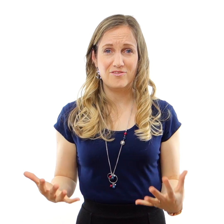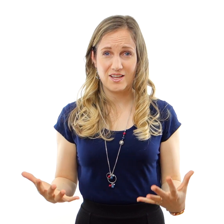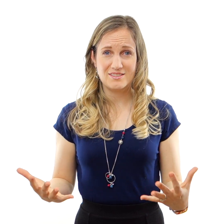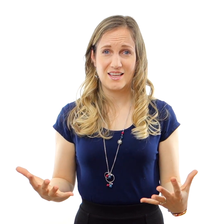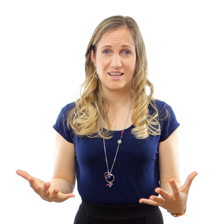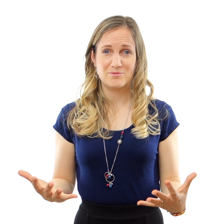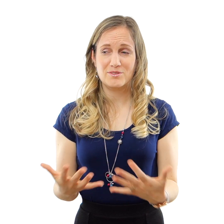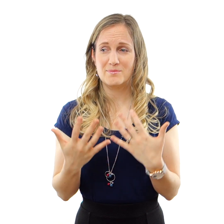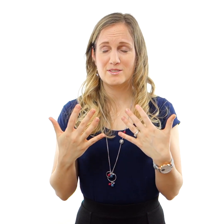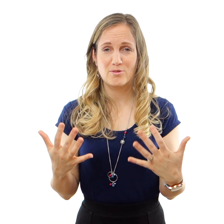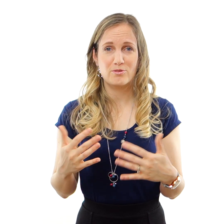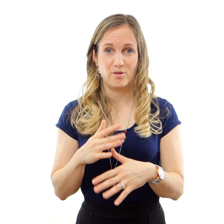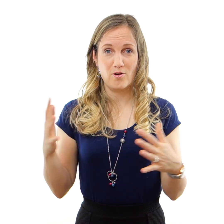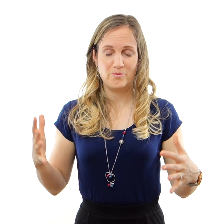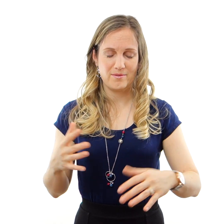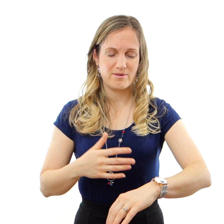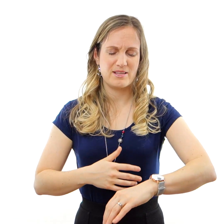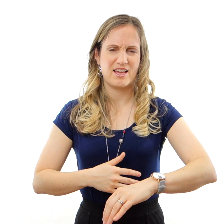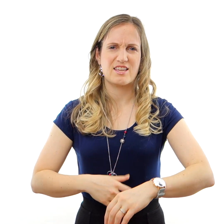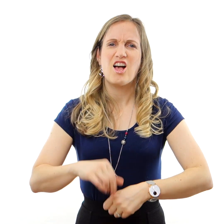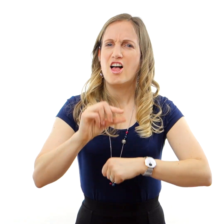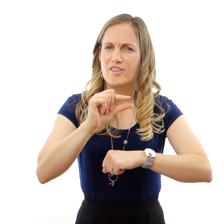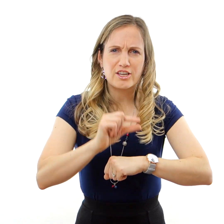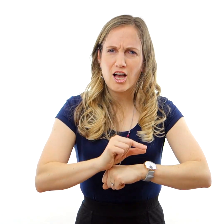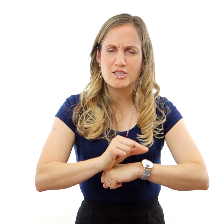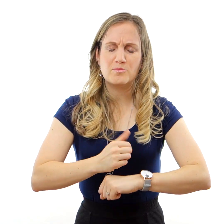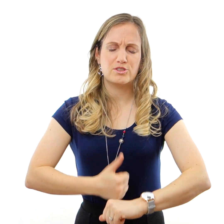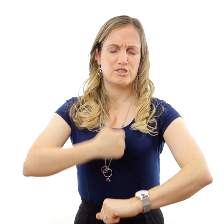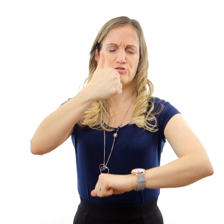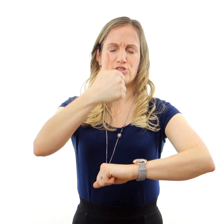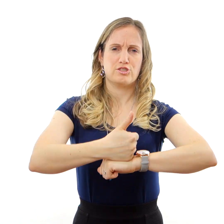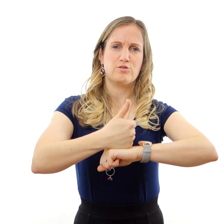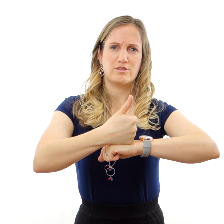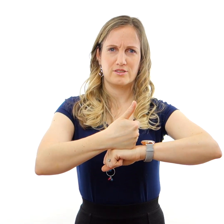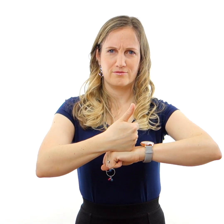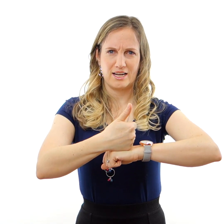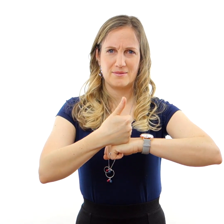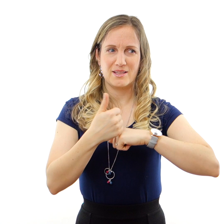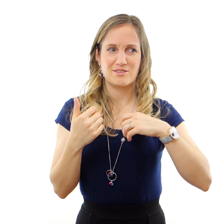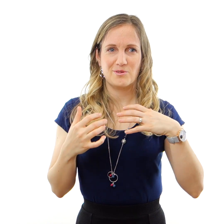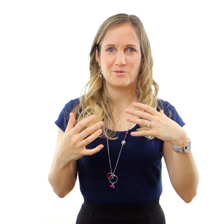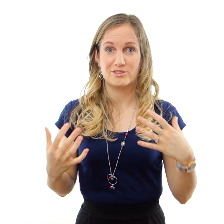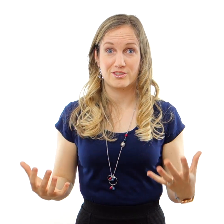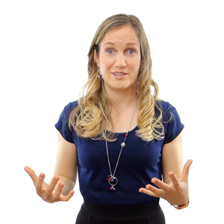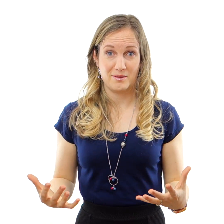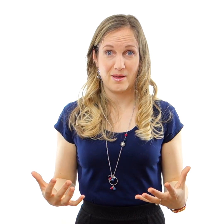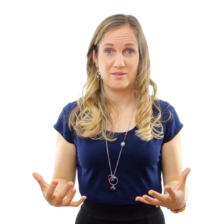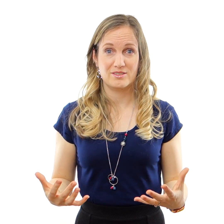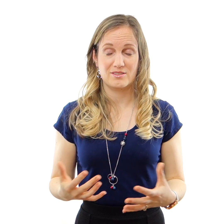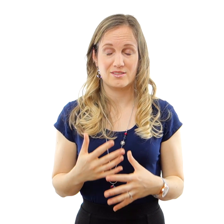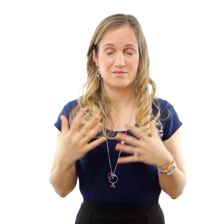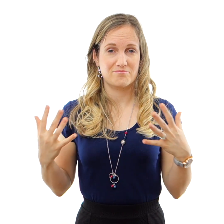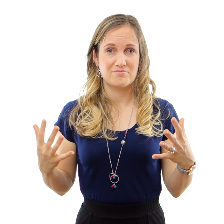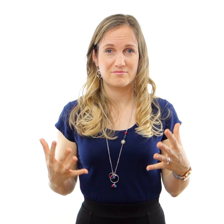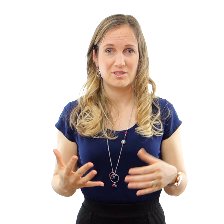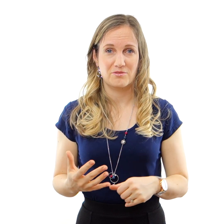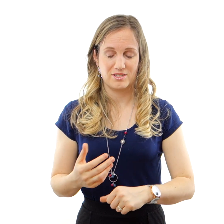fun sign? Wouldn't that be so cool? The whole primary being like, the gospel is restored, right? I mean, that's what we're learning about is this,